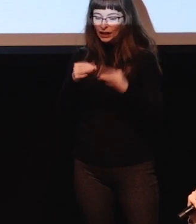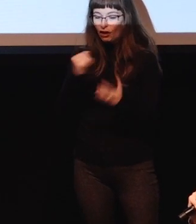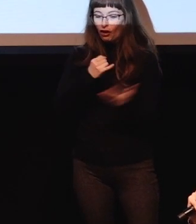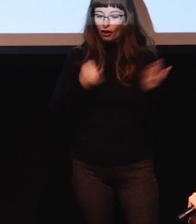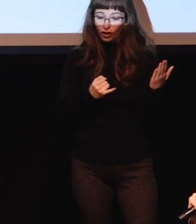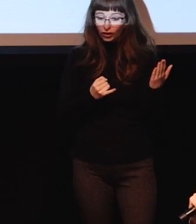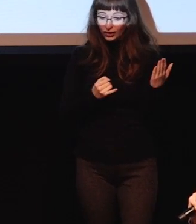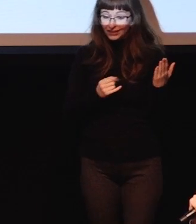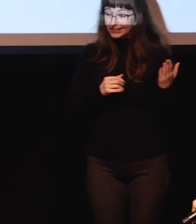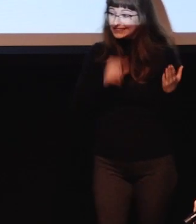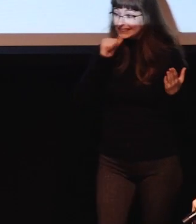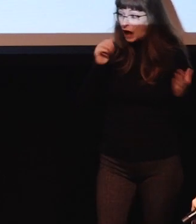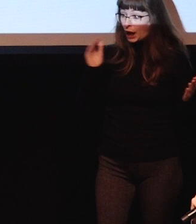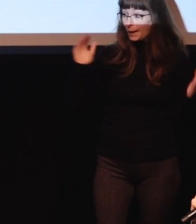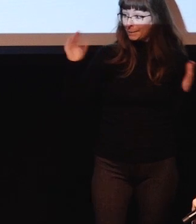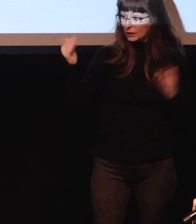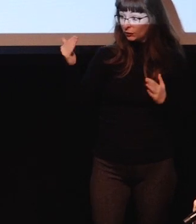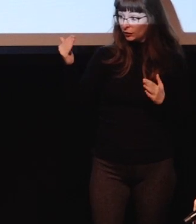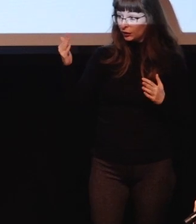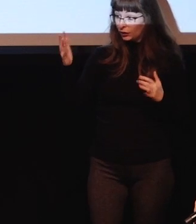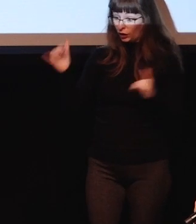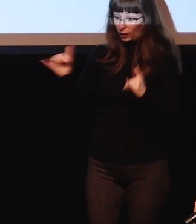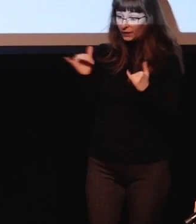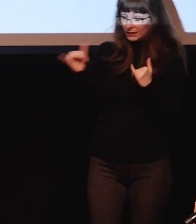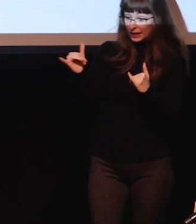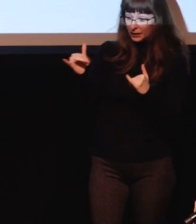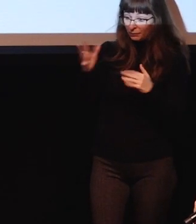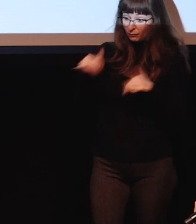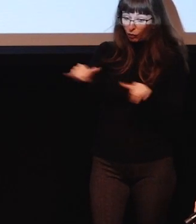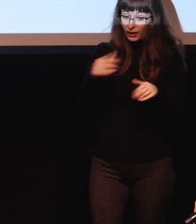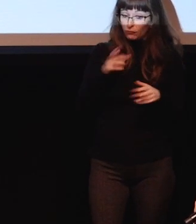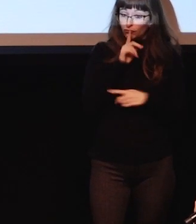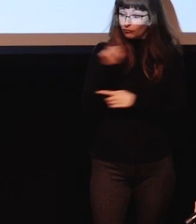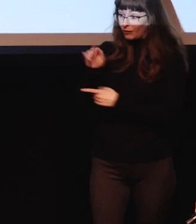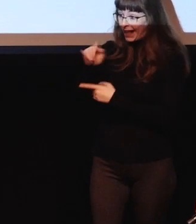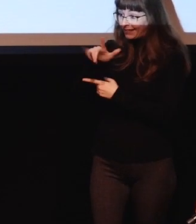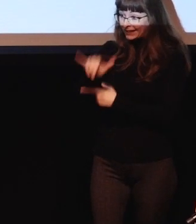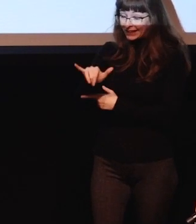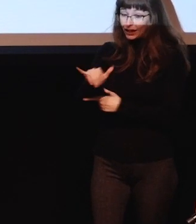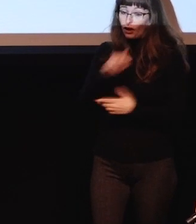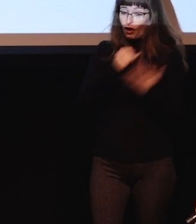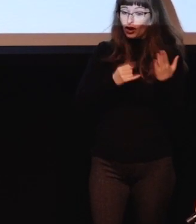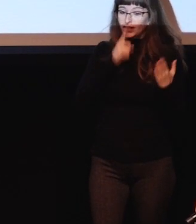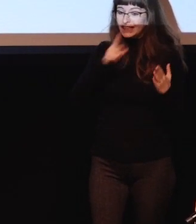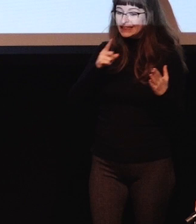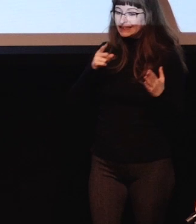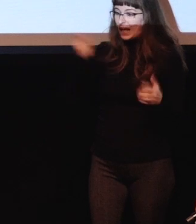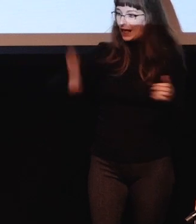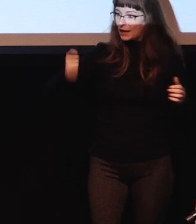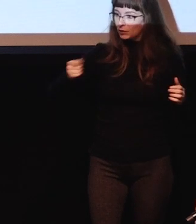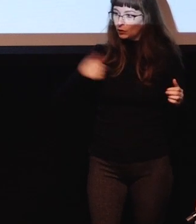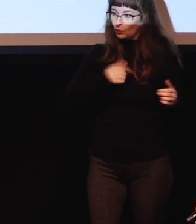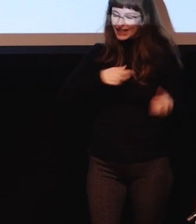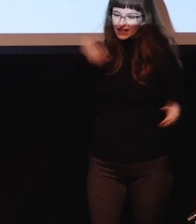up to reality, but a hammer with which to shape it. And it is that hammer that the industry